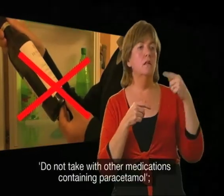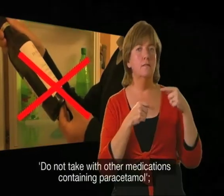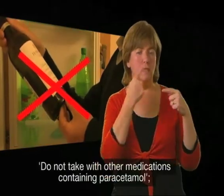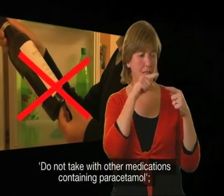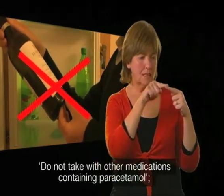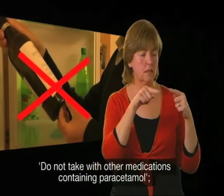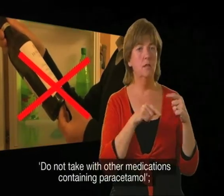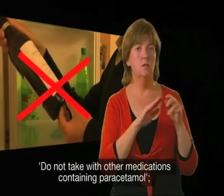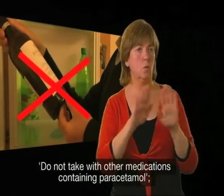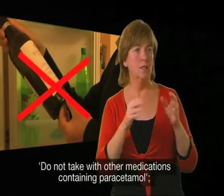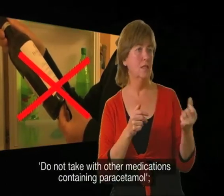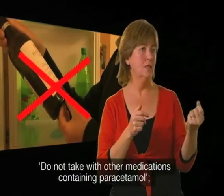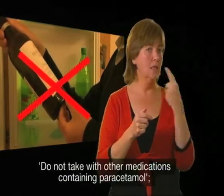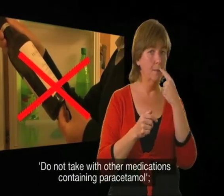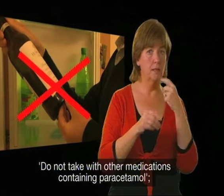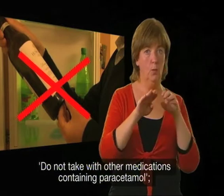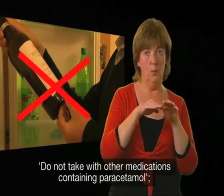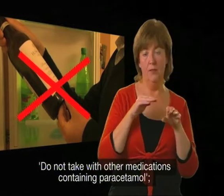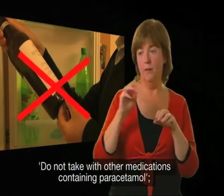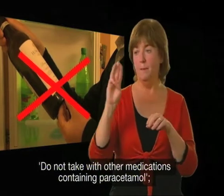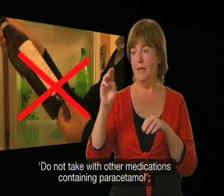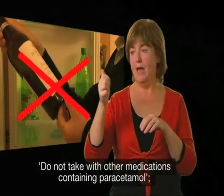Do not take with other medications containing paracetamol.